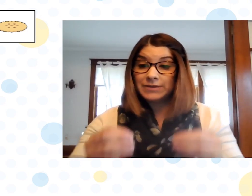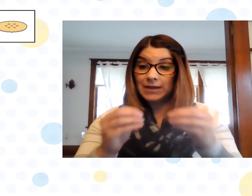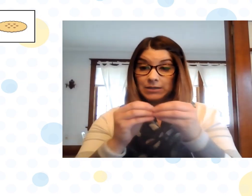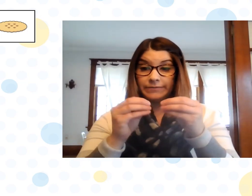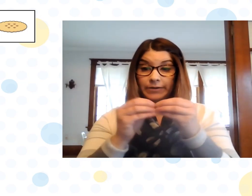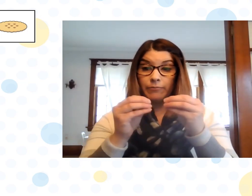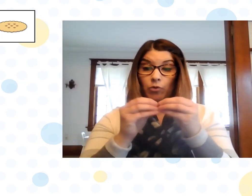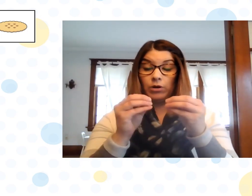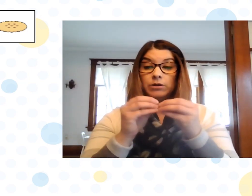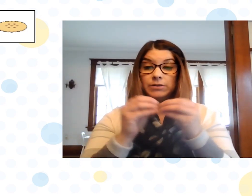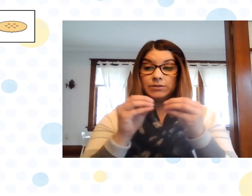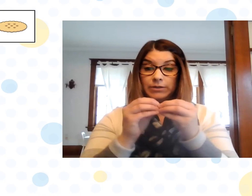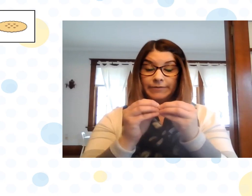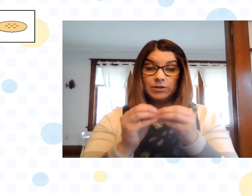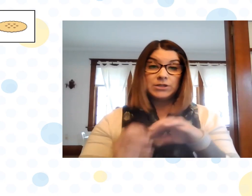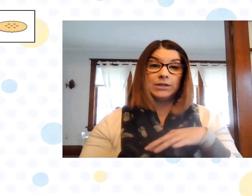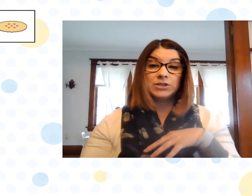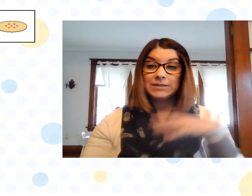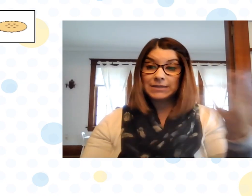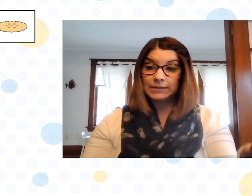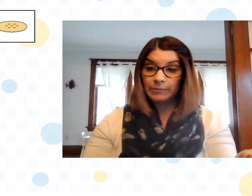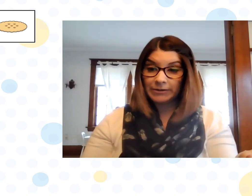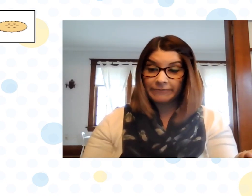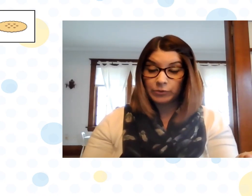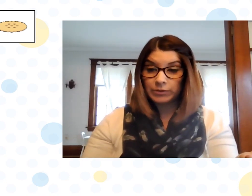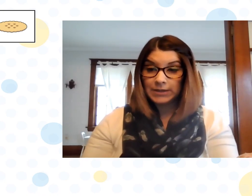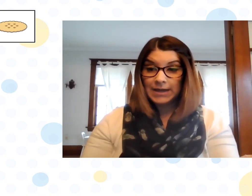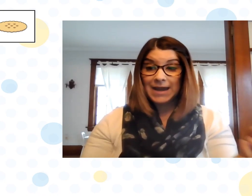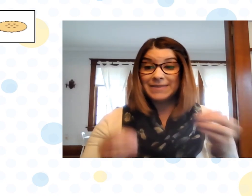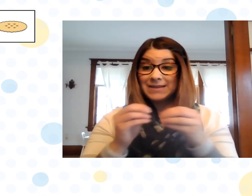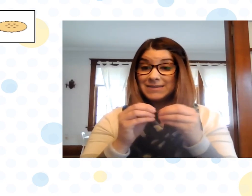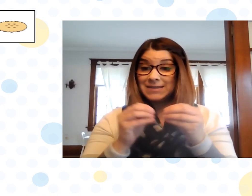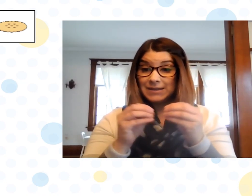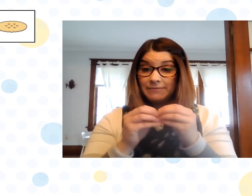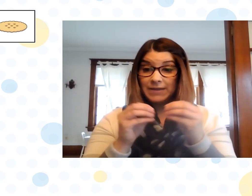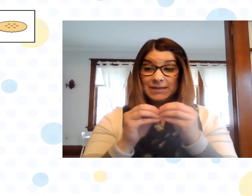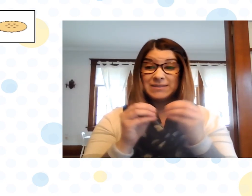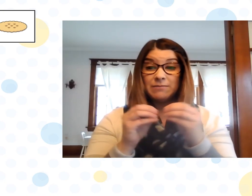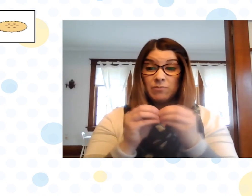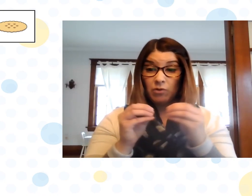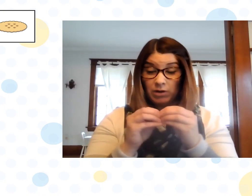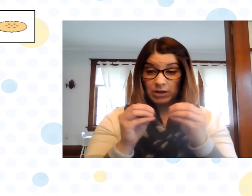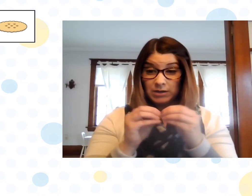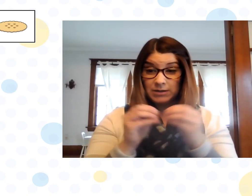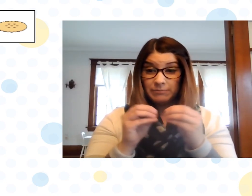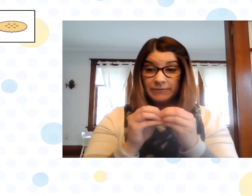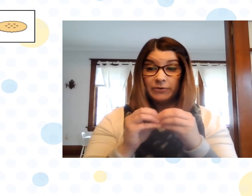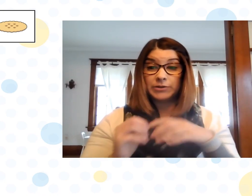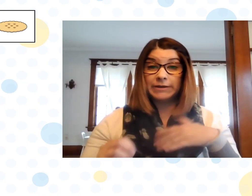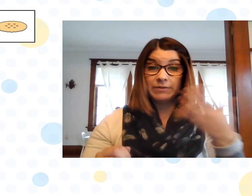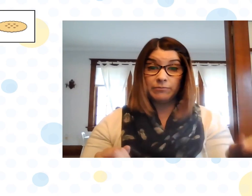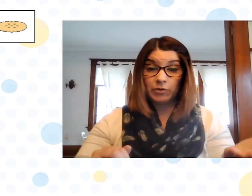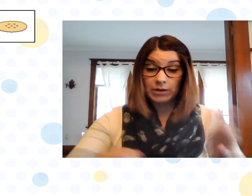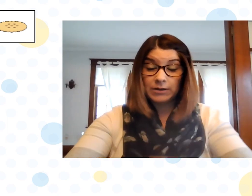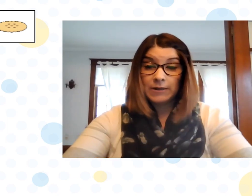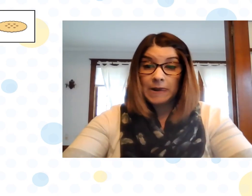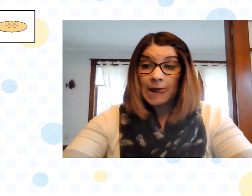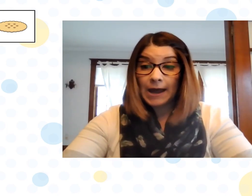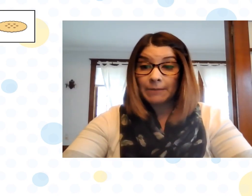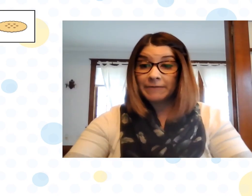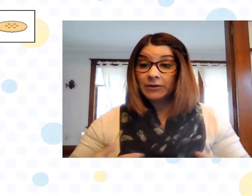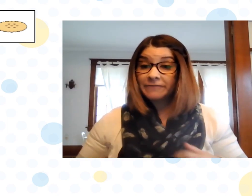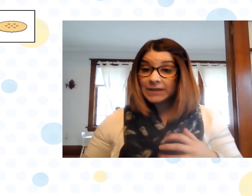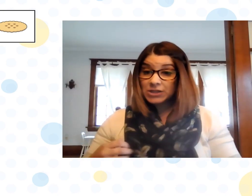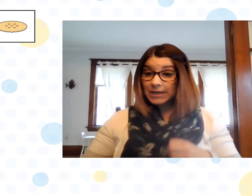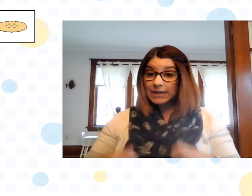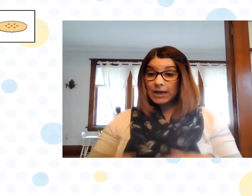use signs for more. So giving your child just a little bit of food and then seeing if they can say more before you give them more. If